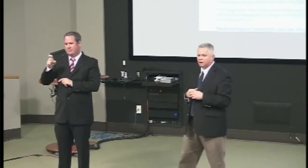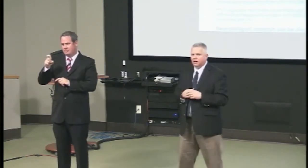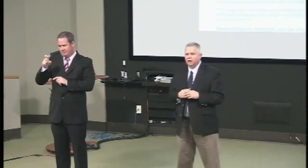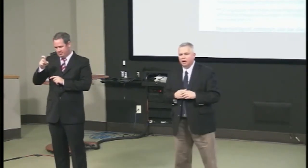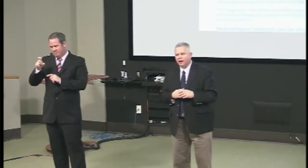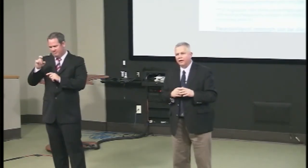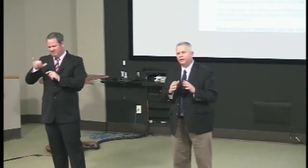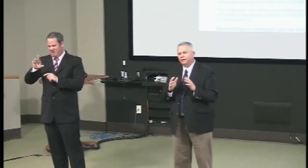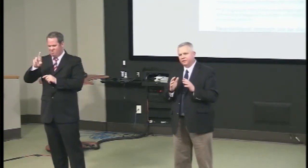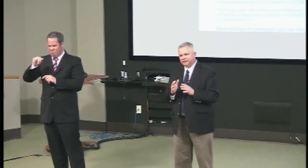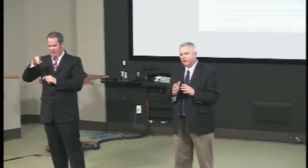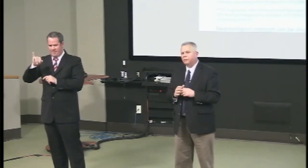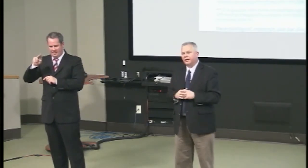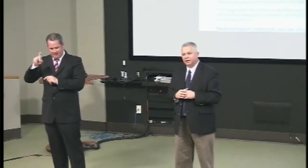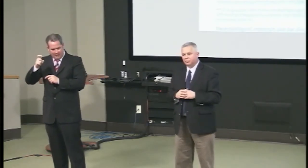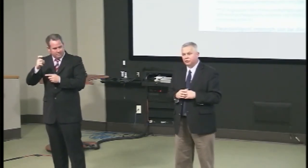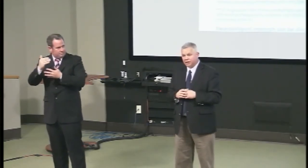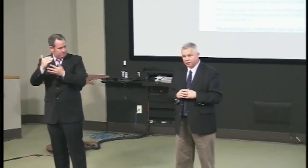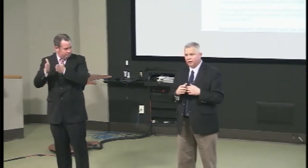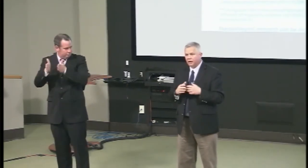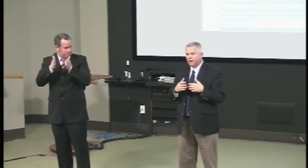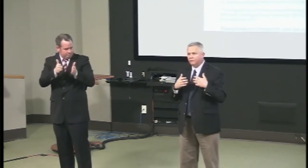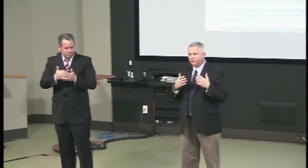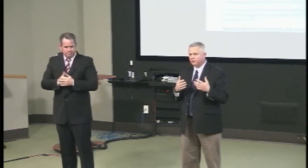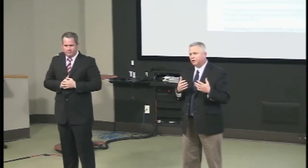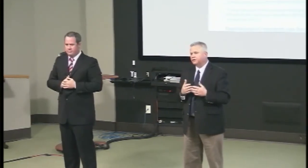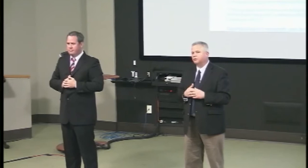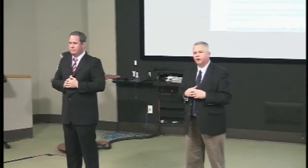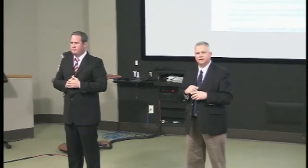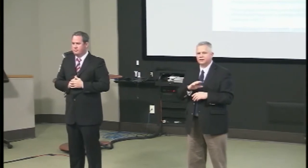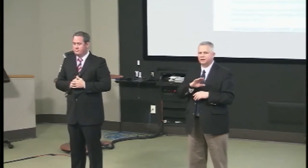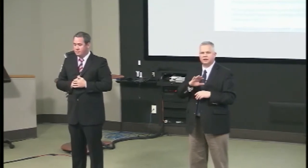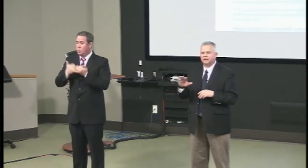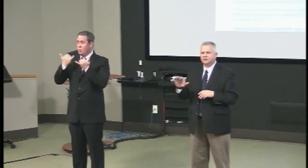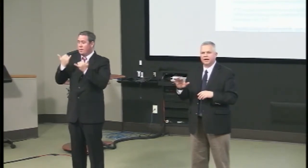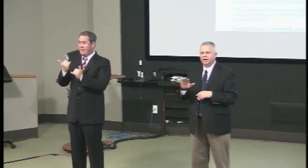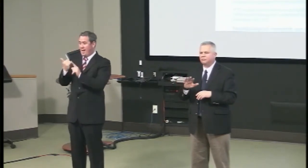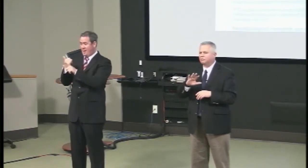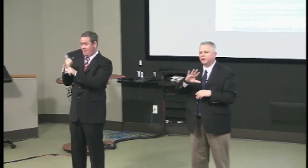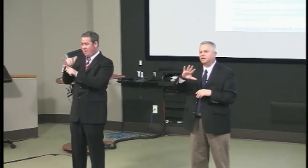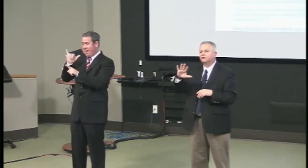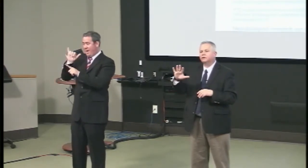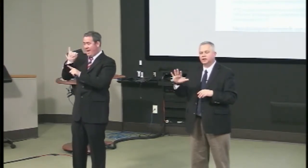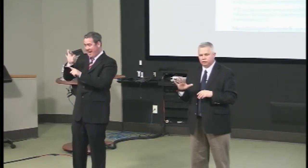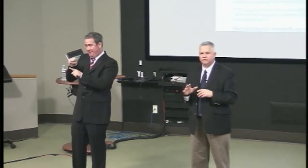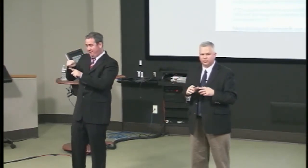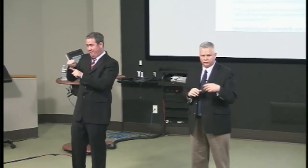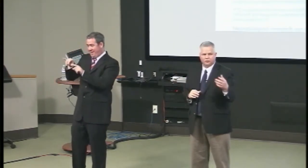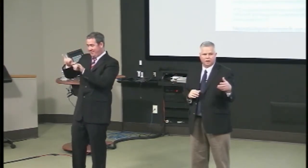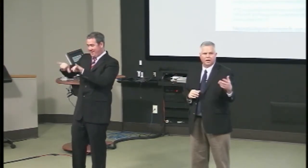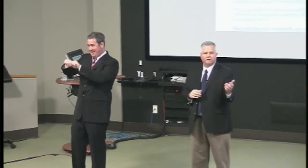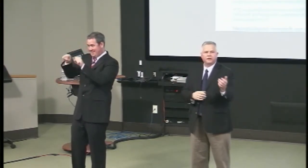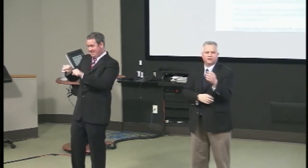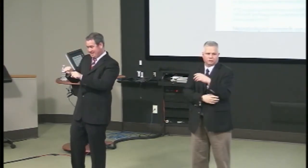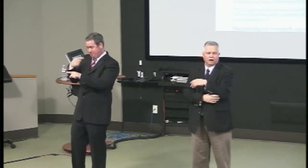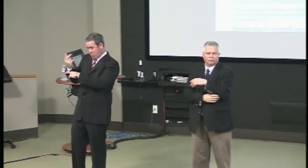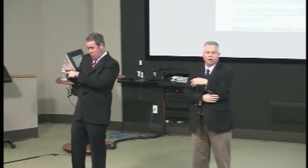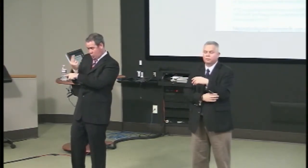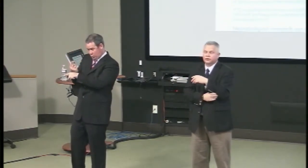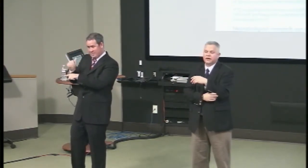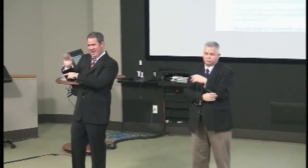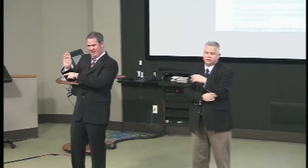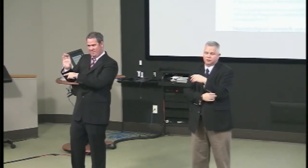tongue, if it's alphabetic in particular, phonological processing is a nearly universal feature